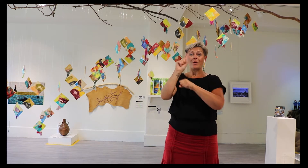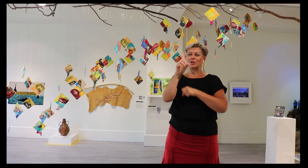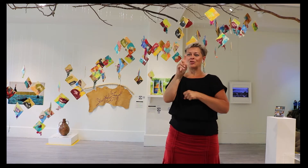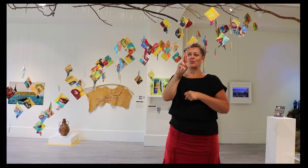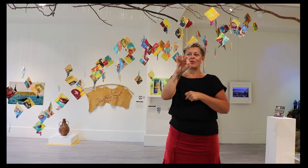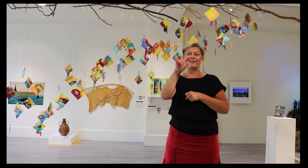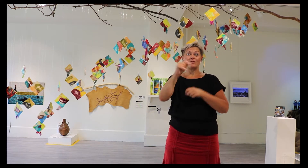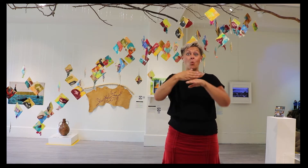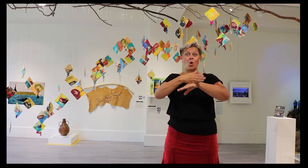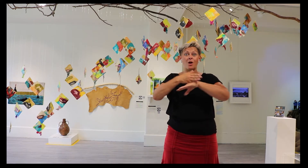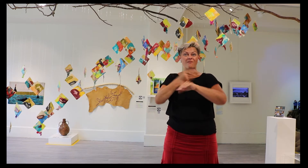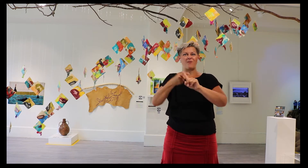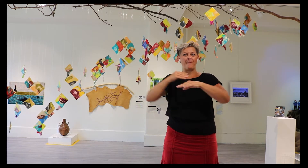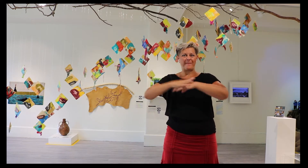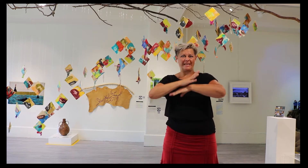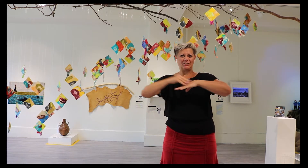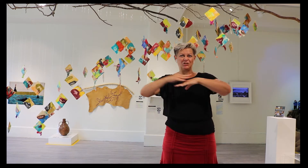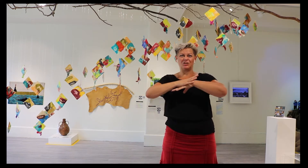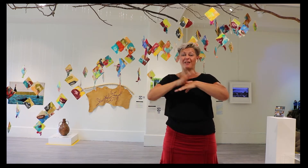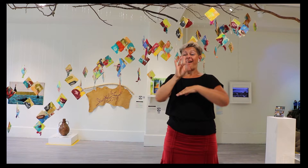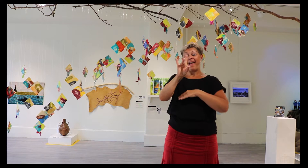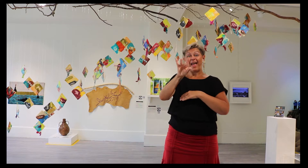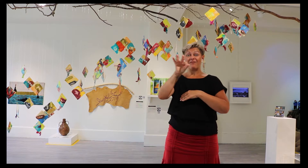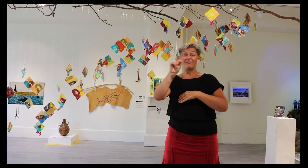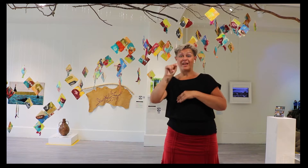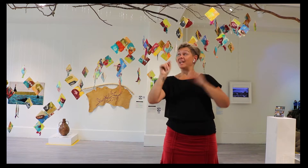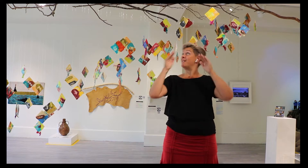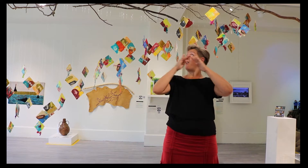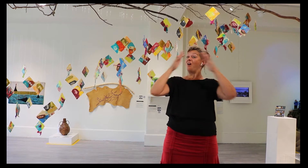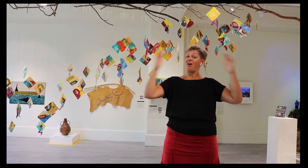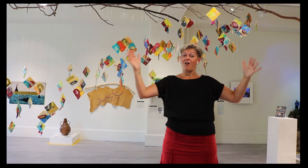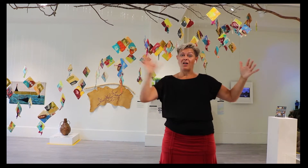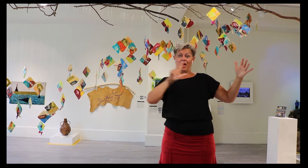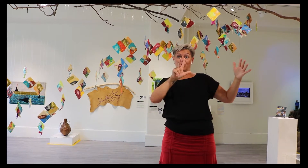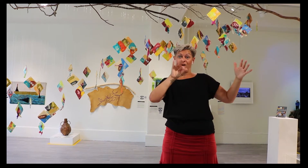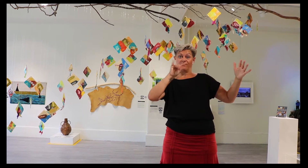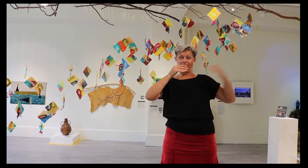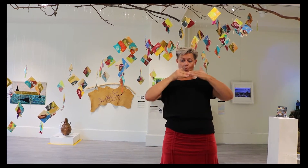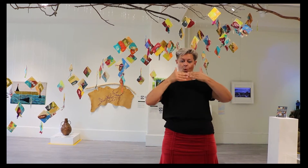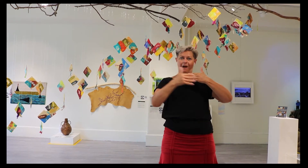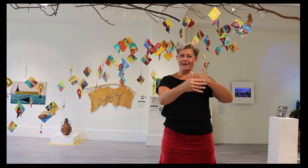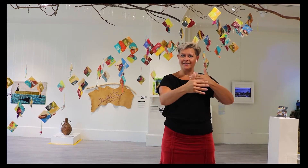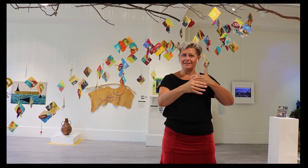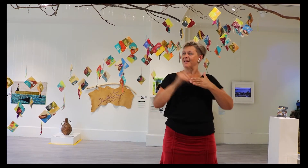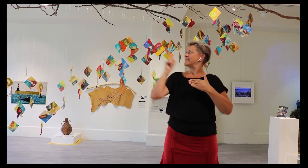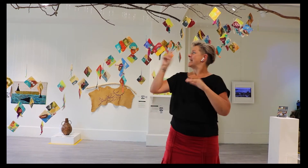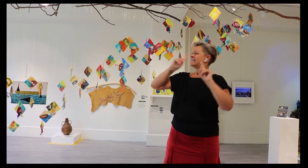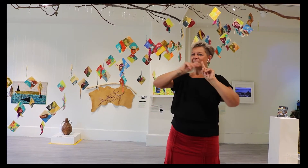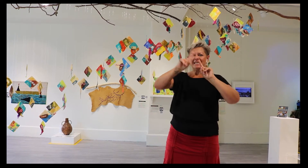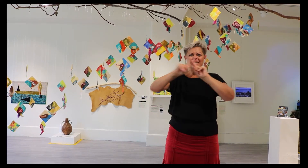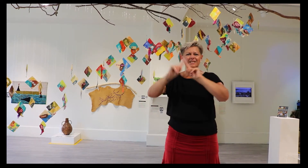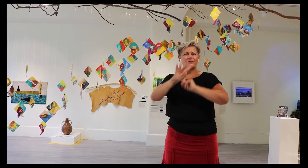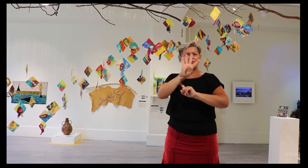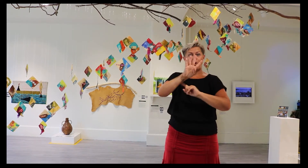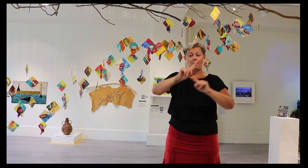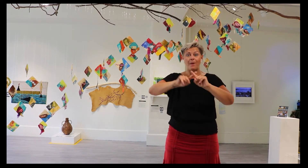of driftwood, approximately 8 feet long by 3 feet wide. It incorporates multiple